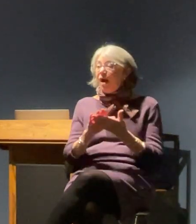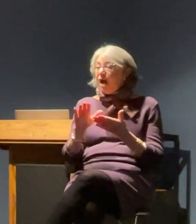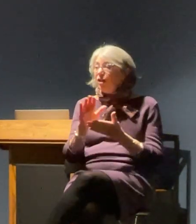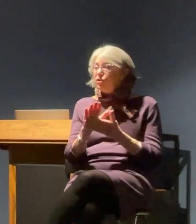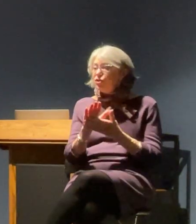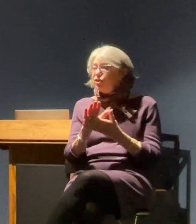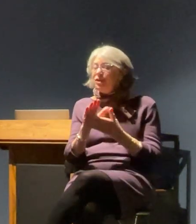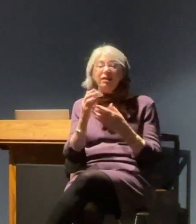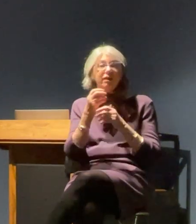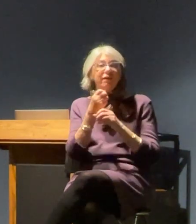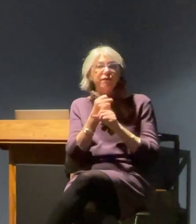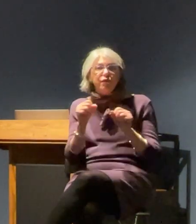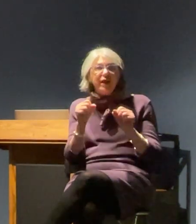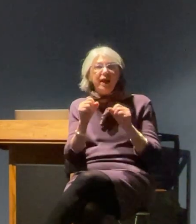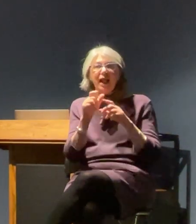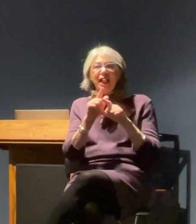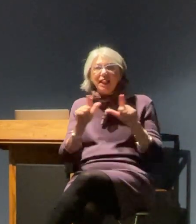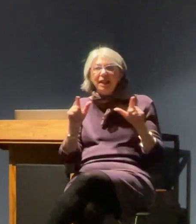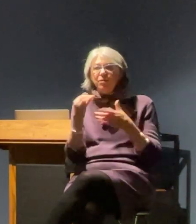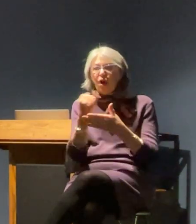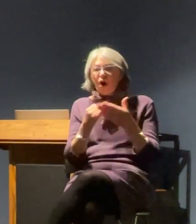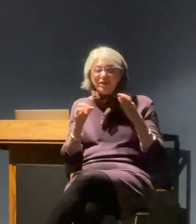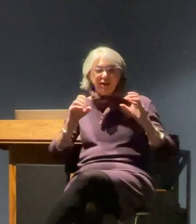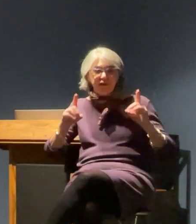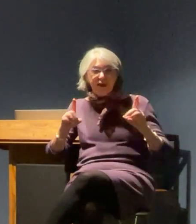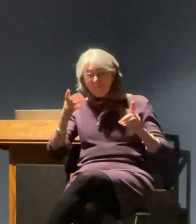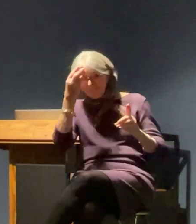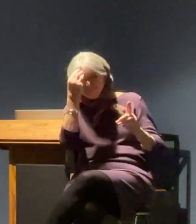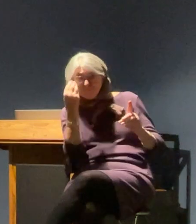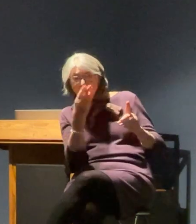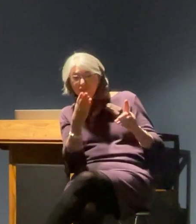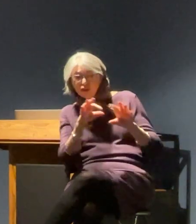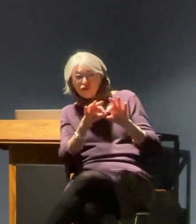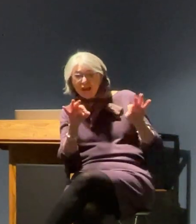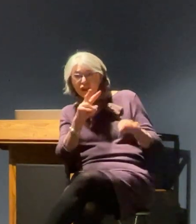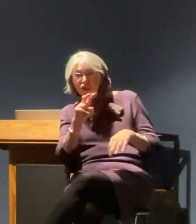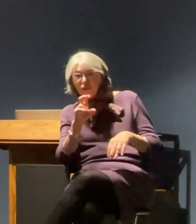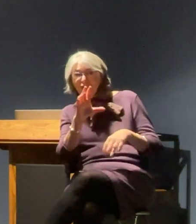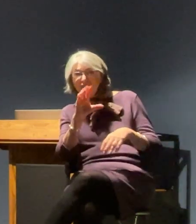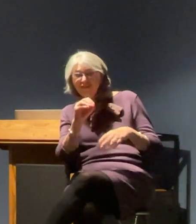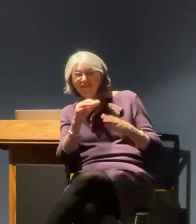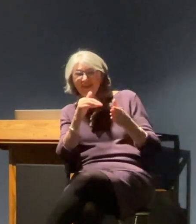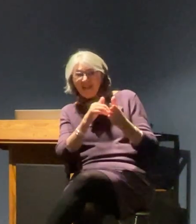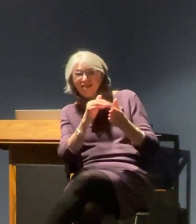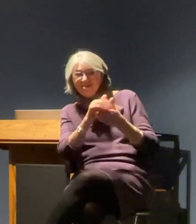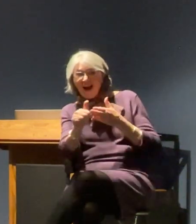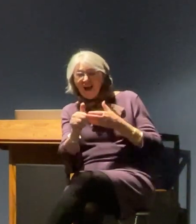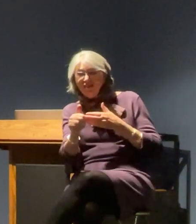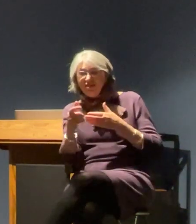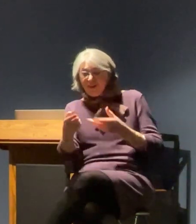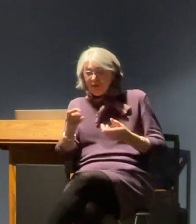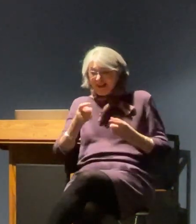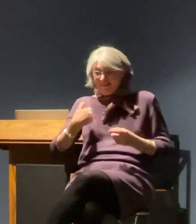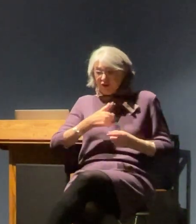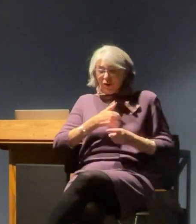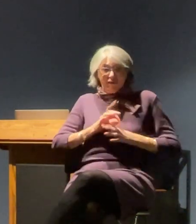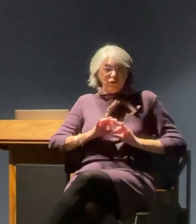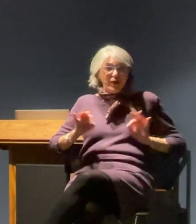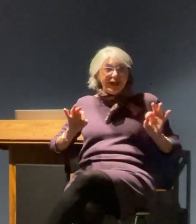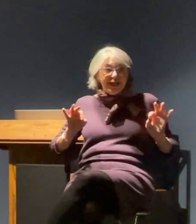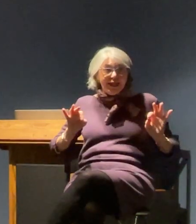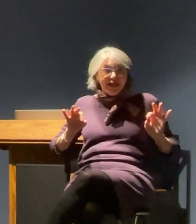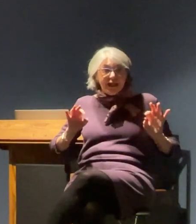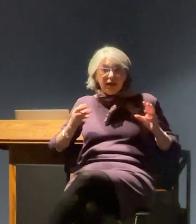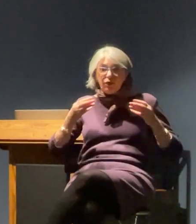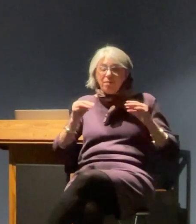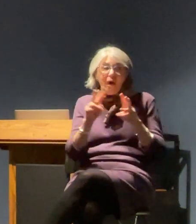this free liberal arts education. FYI, a degree is $258,000, right, that they were giving to us for free. So the